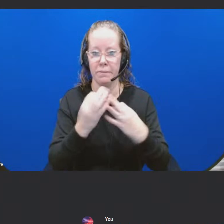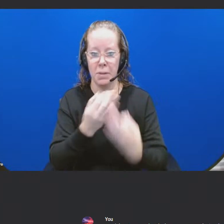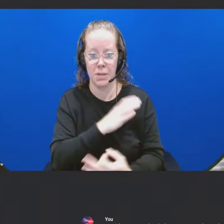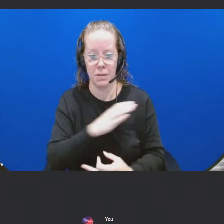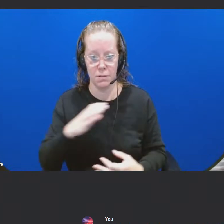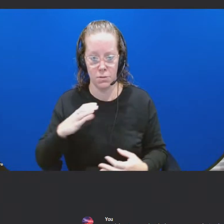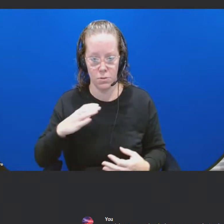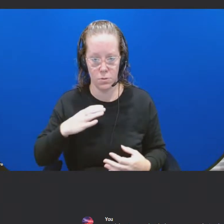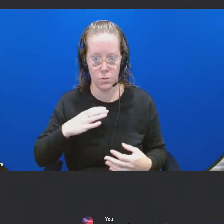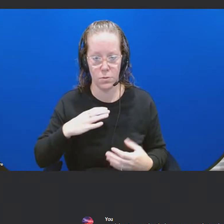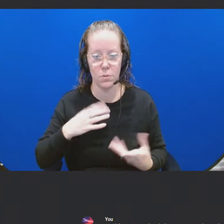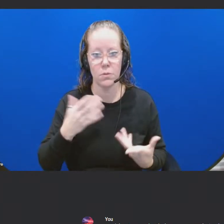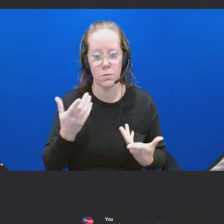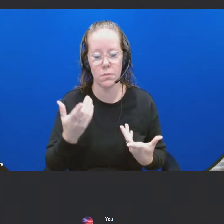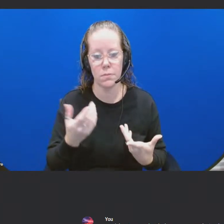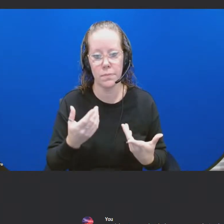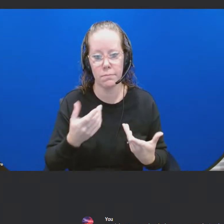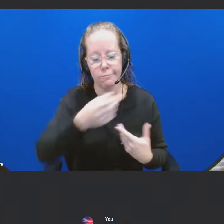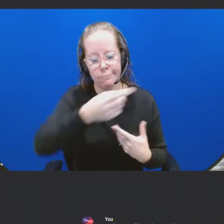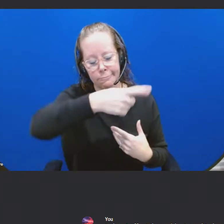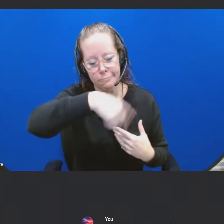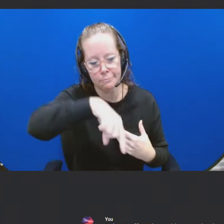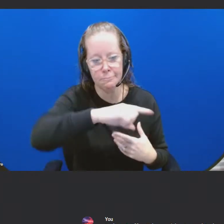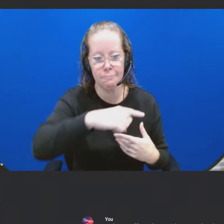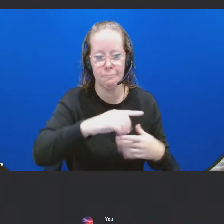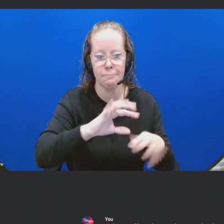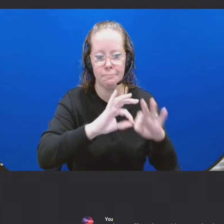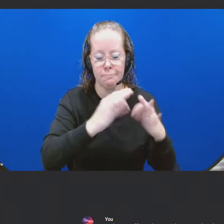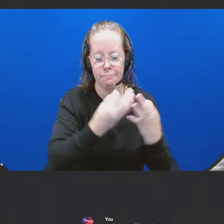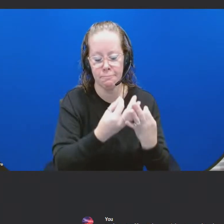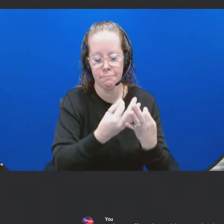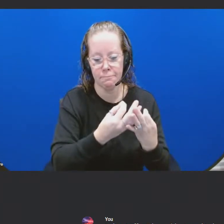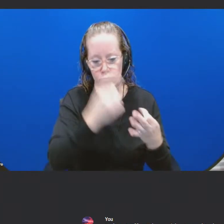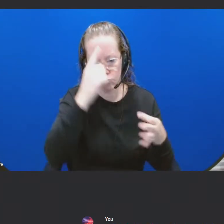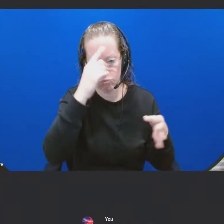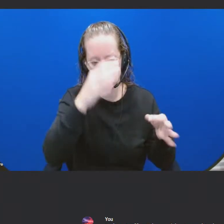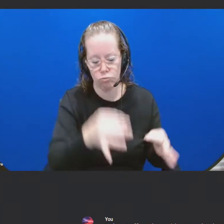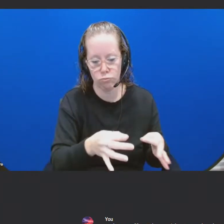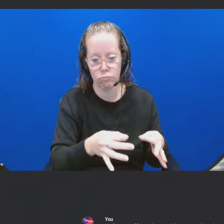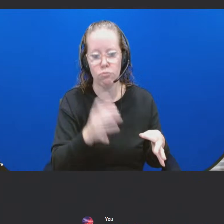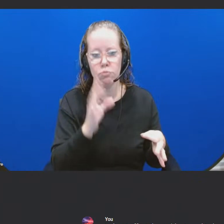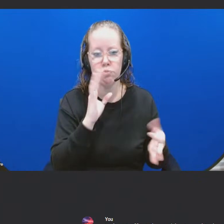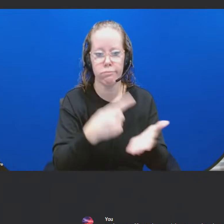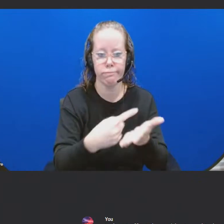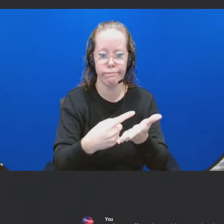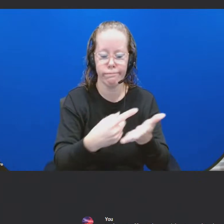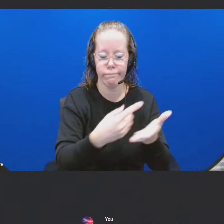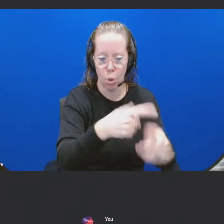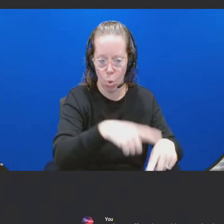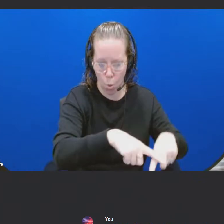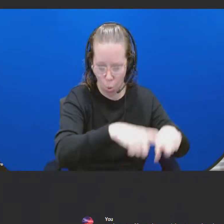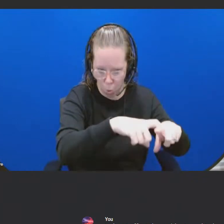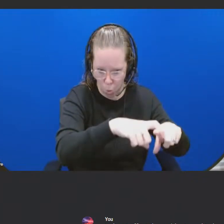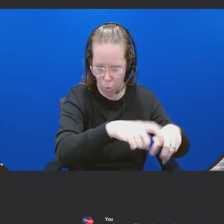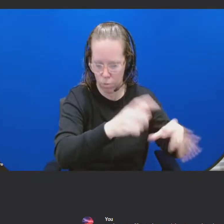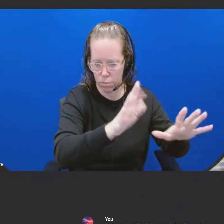during, the family members decided they would dissolve it during COVID. And now that we can come back in person and